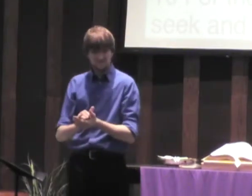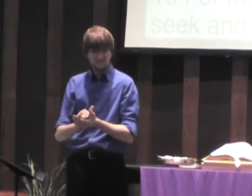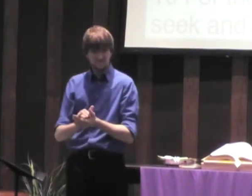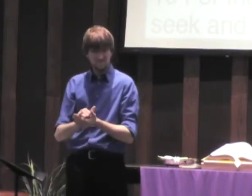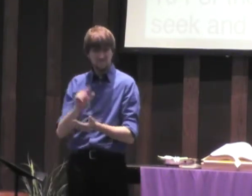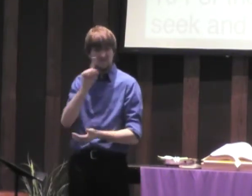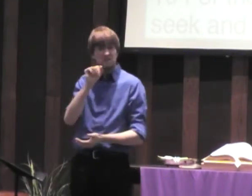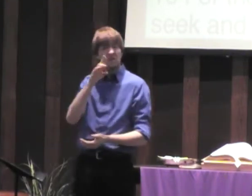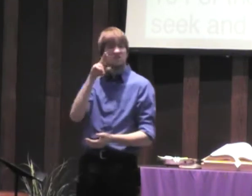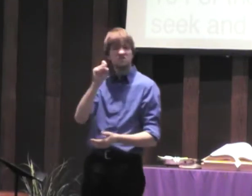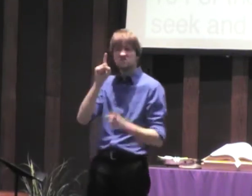him?